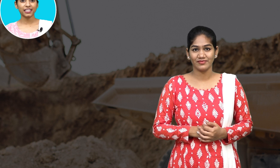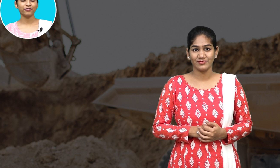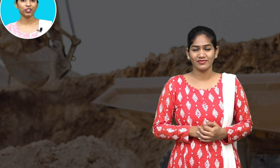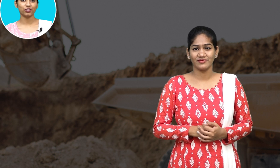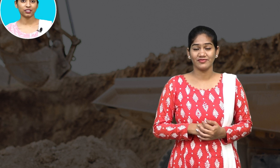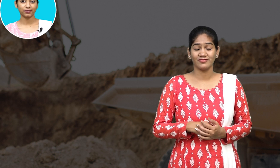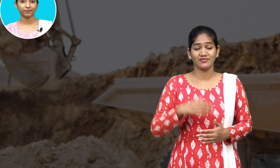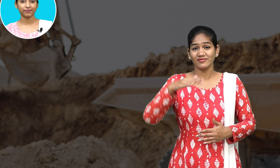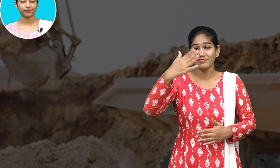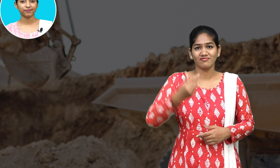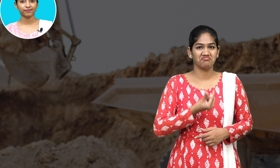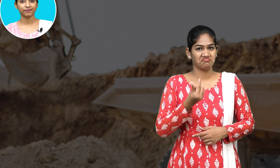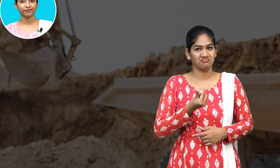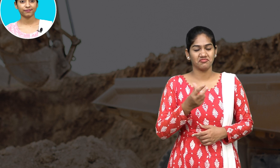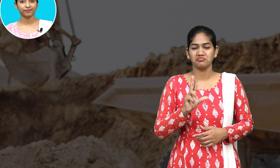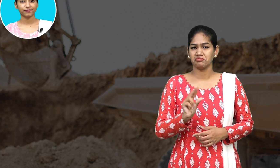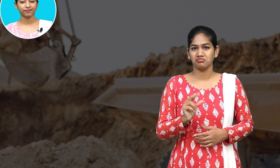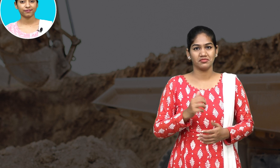to us in future.